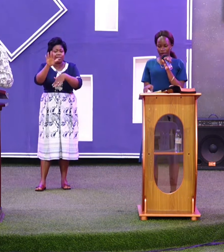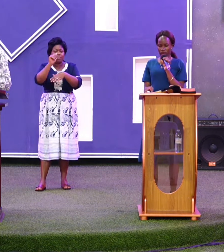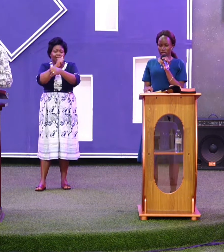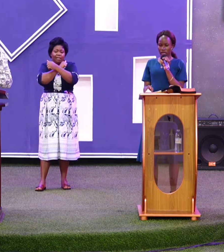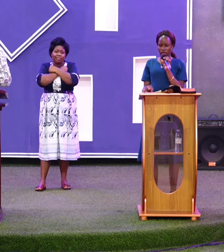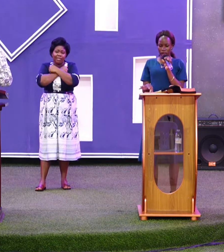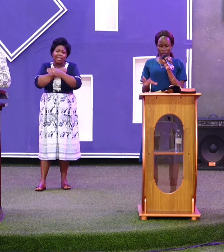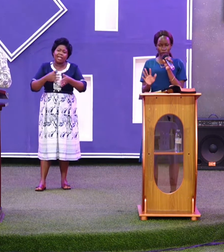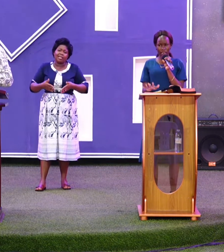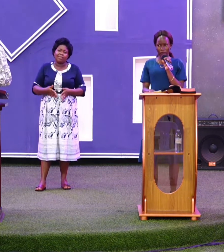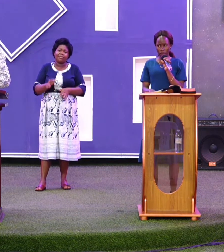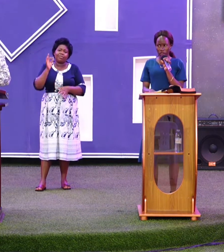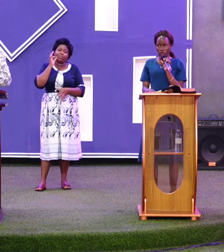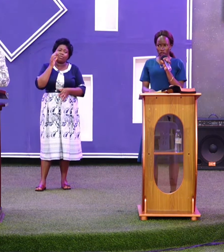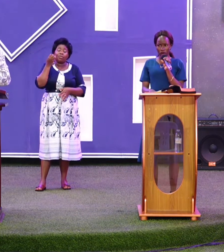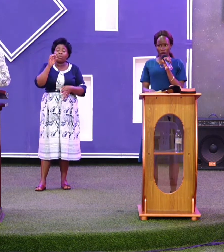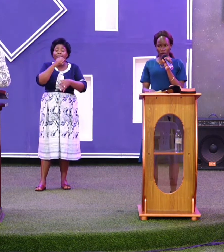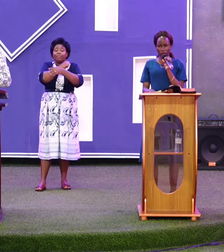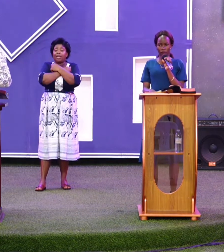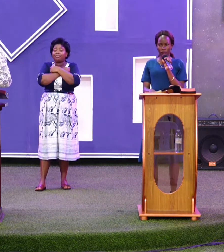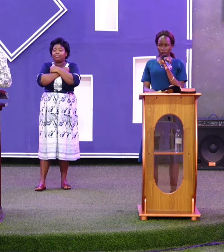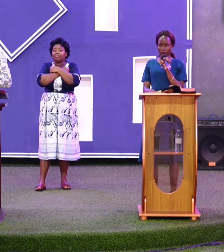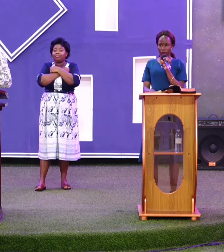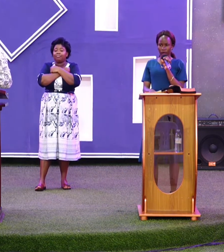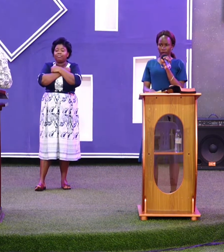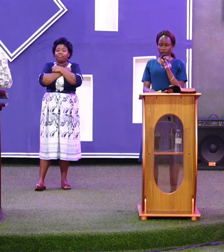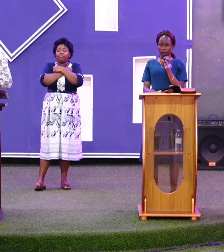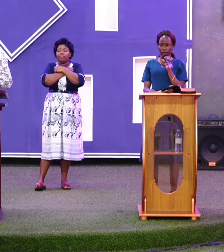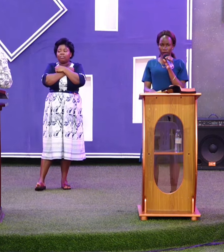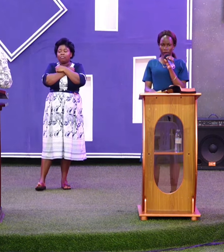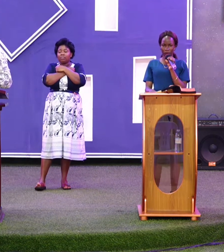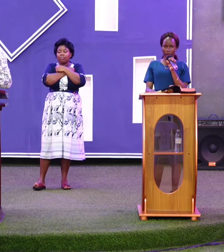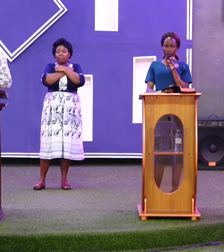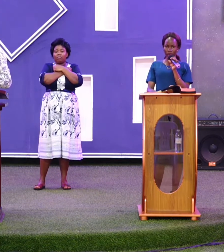love. Mubale chibala. May you bear fruit. Echo kuagala. Of love.